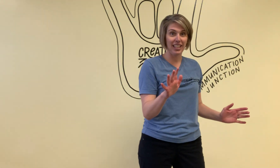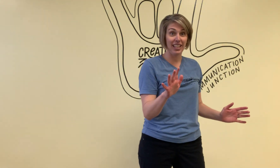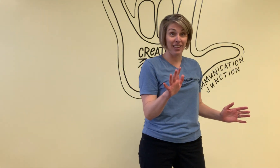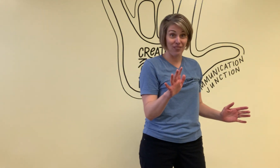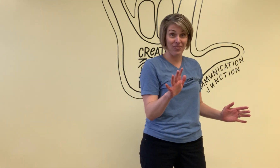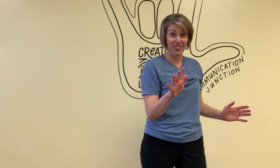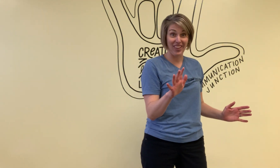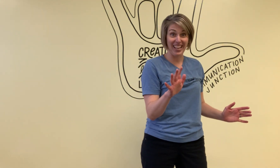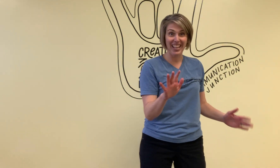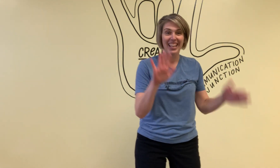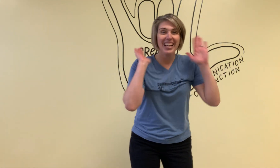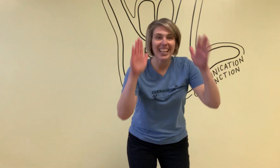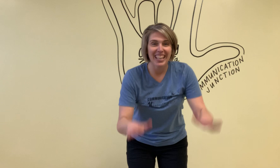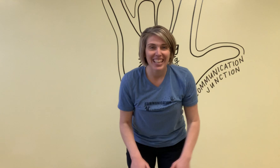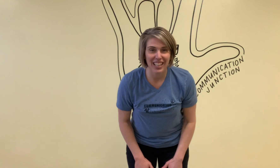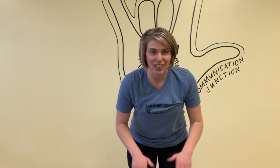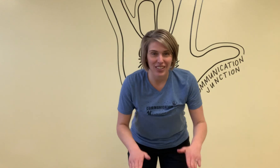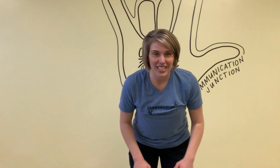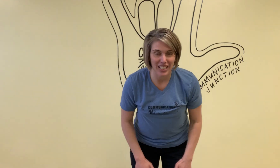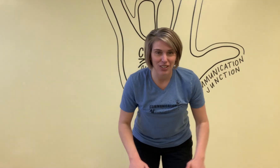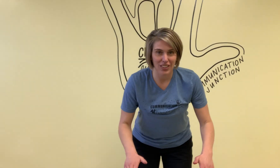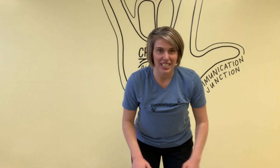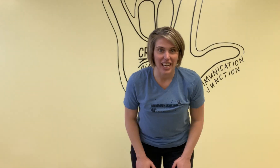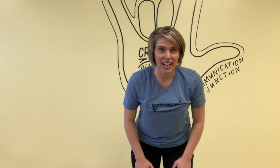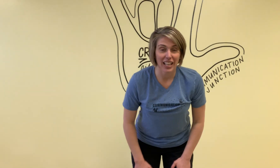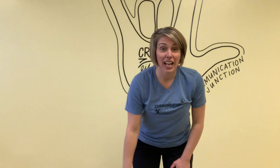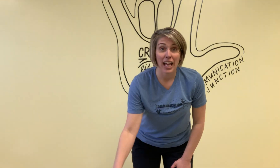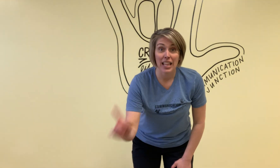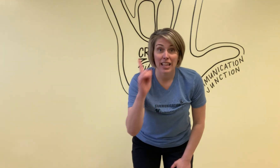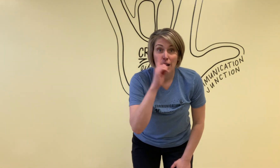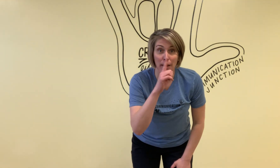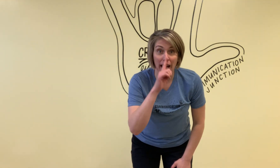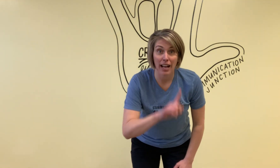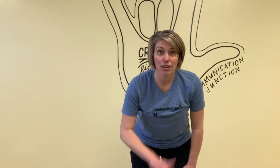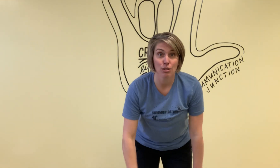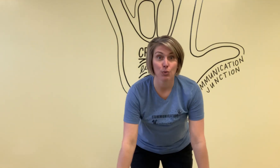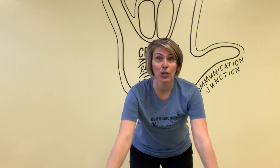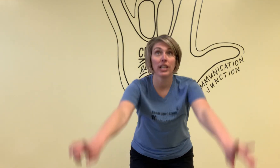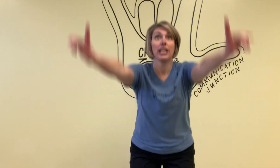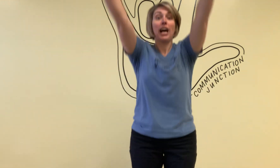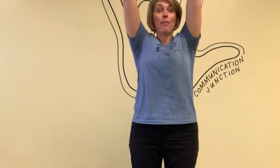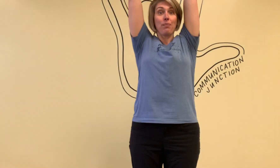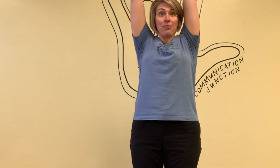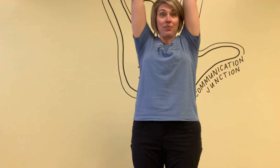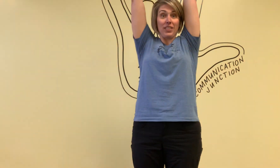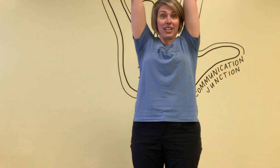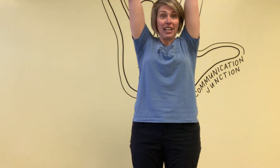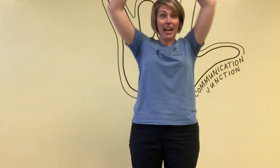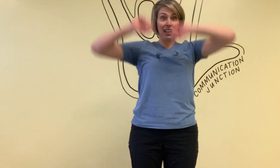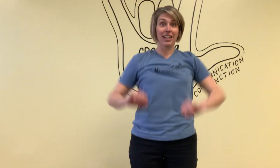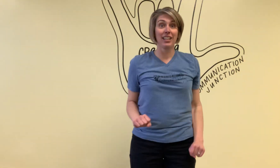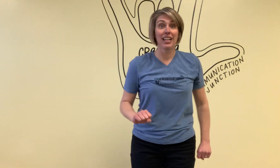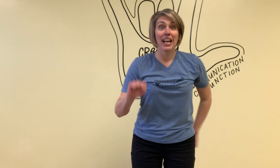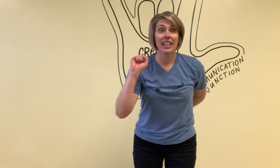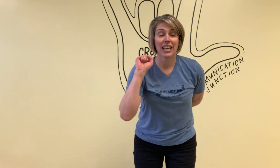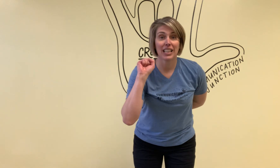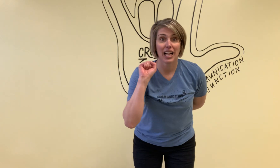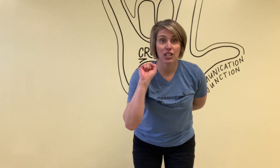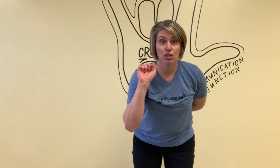wee. Ready? Hickory dickory dock, the mouse went up the clock. The clock